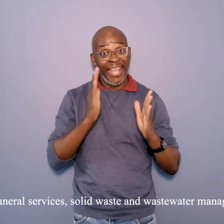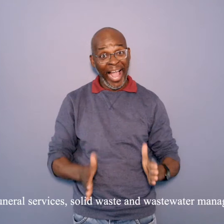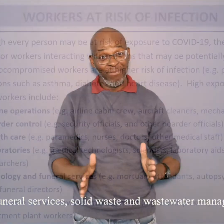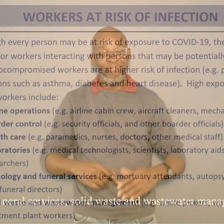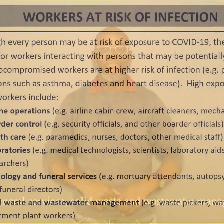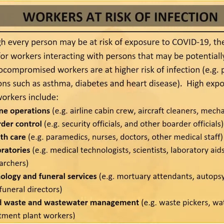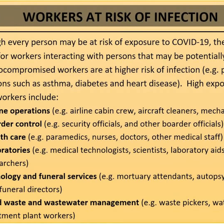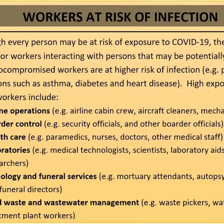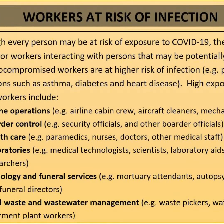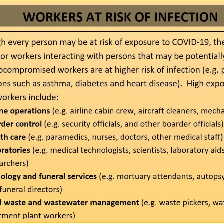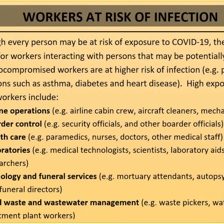workers.